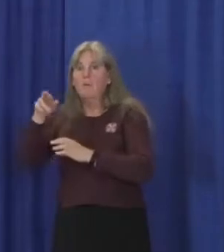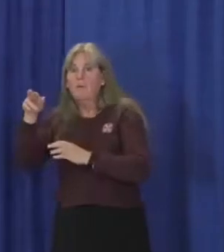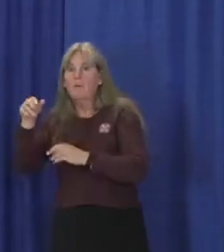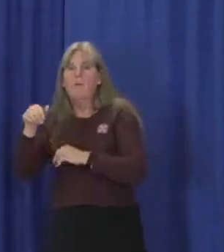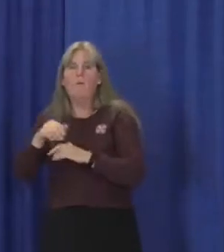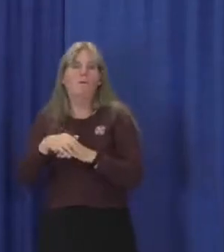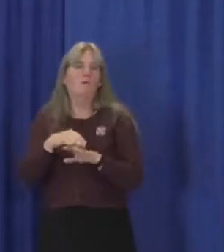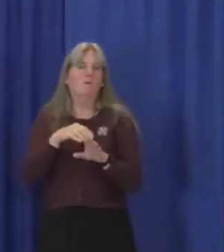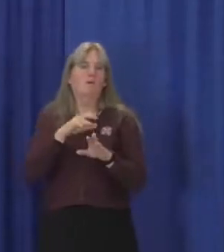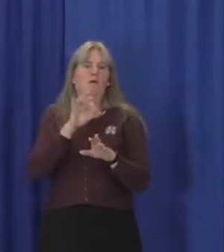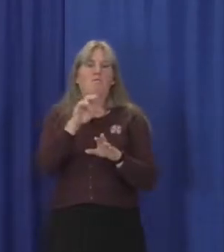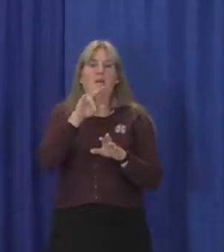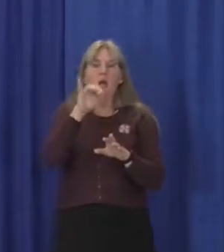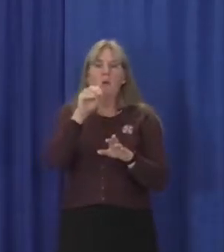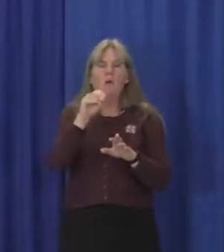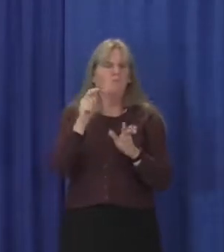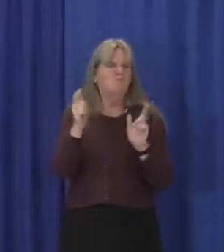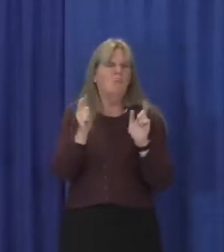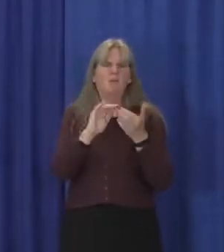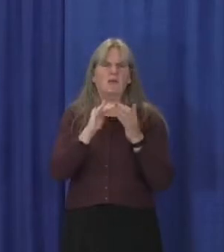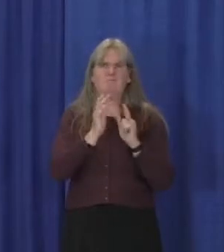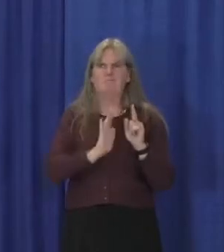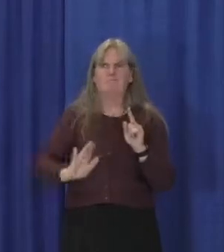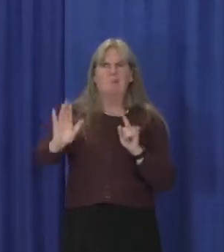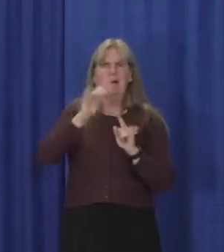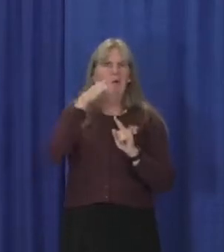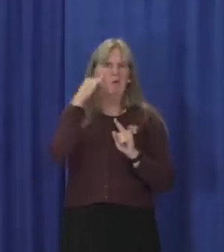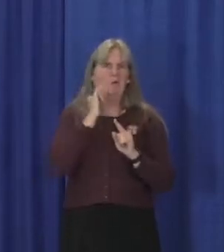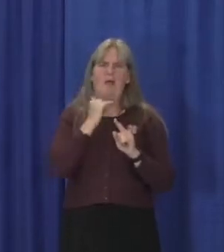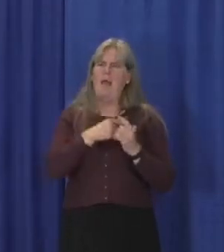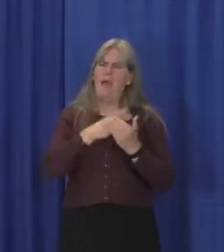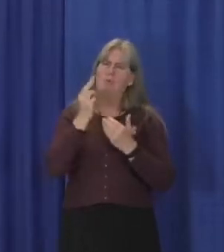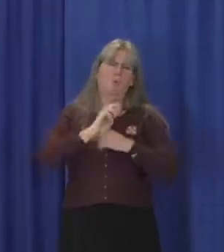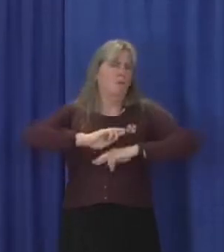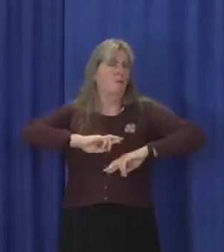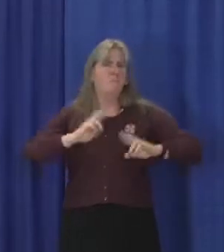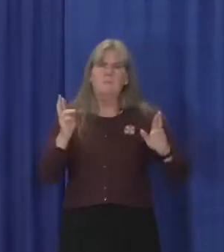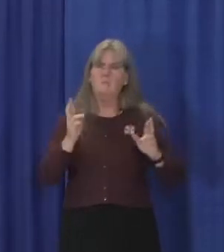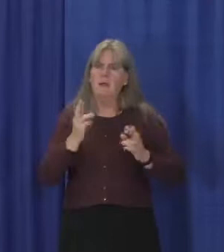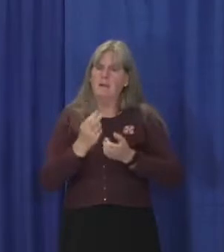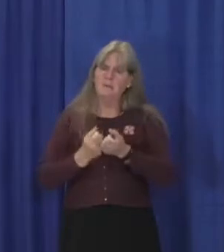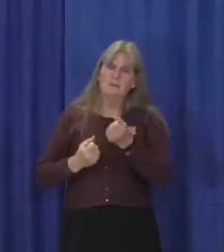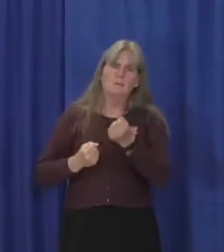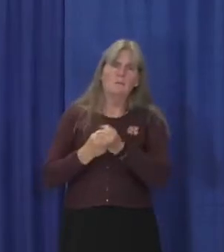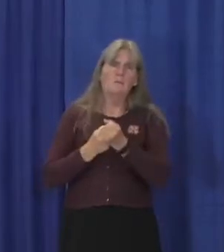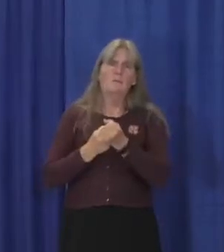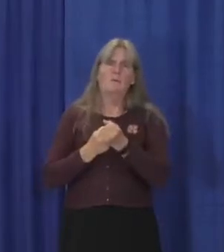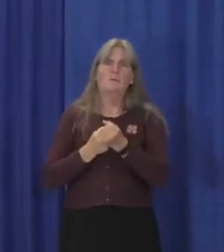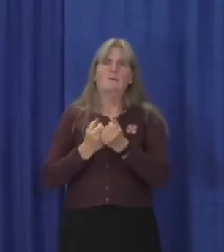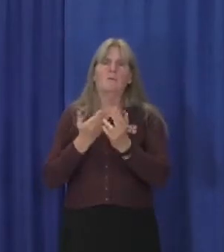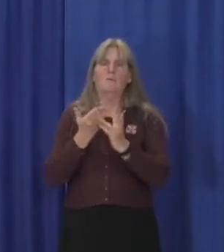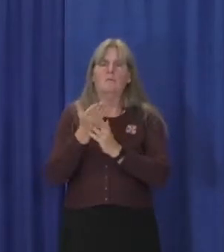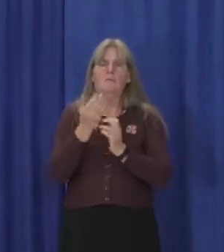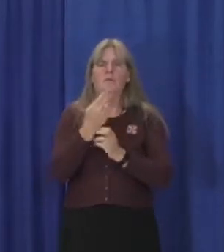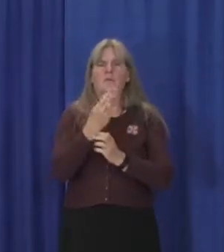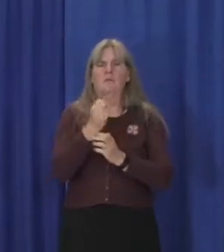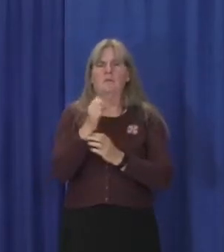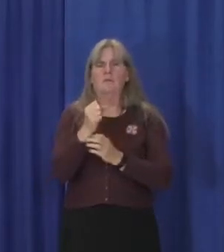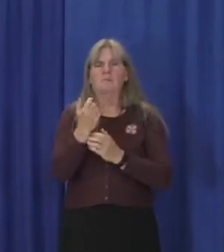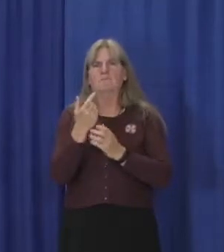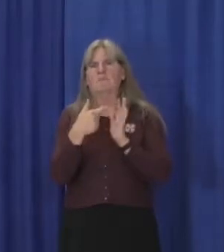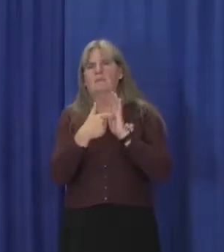Faro, any of the rural communities, we have programs in place through Health and Social Services, through